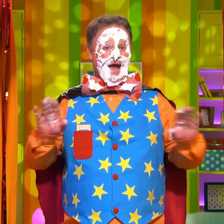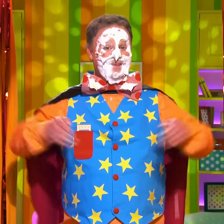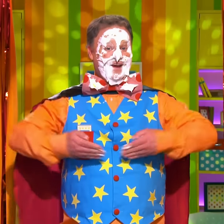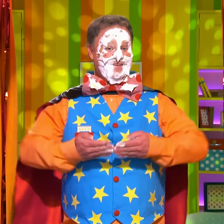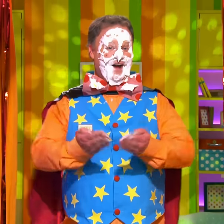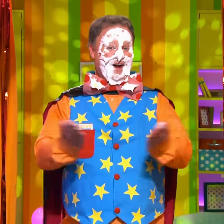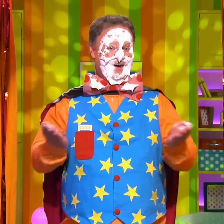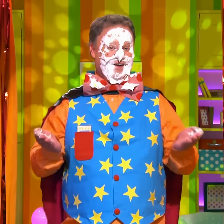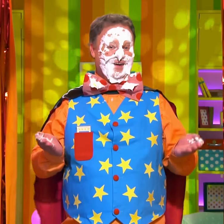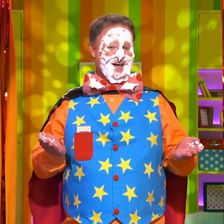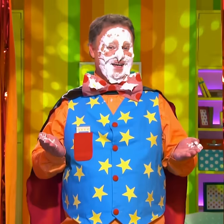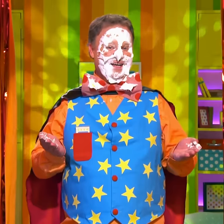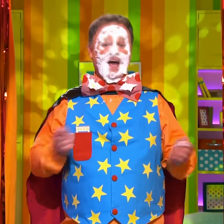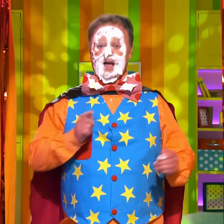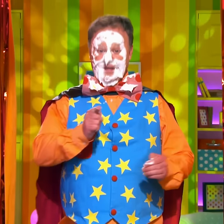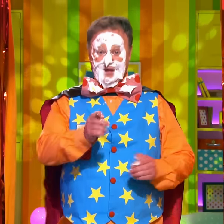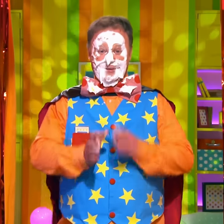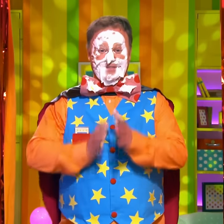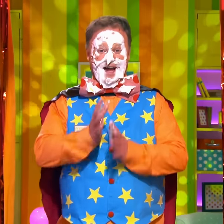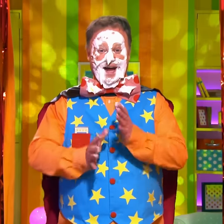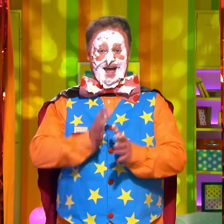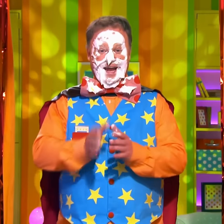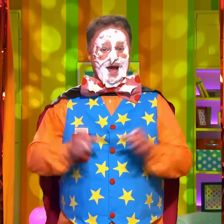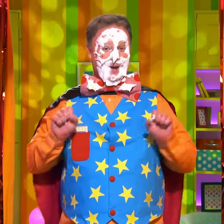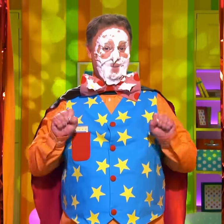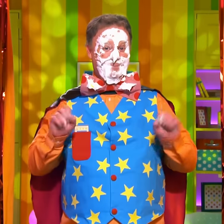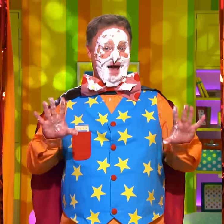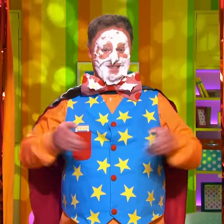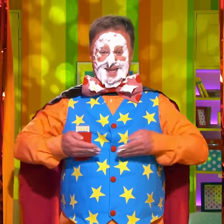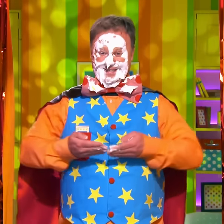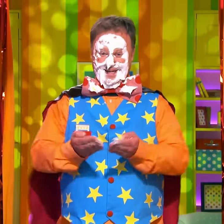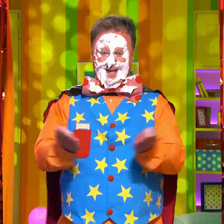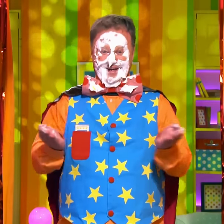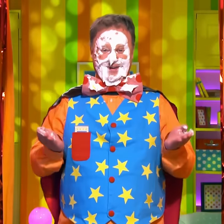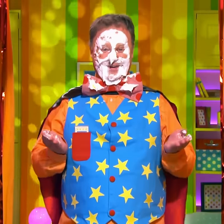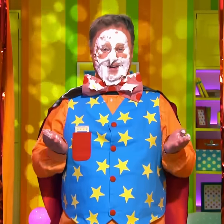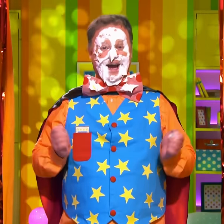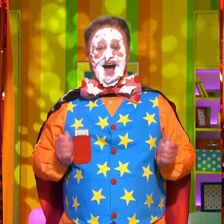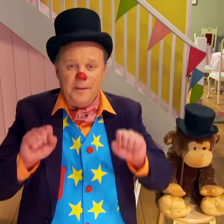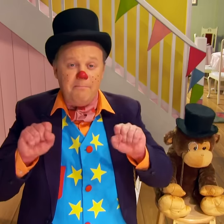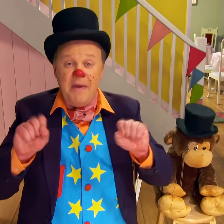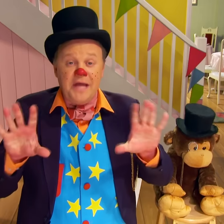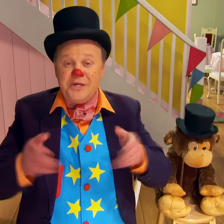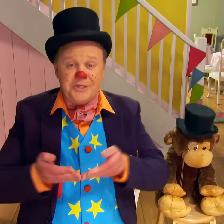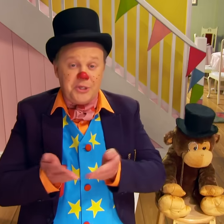Magic show. You sign magic show. Magic